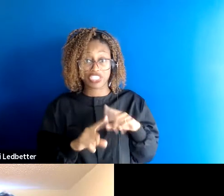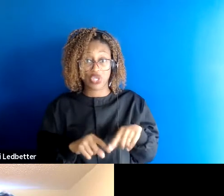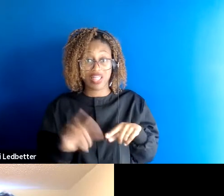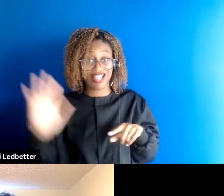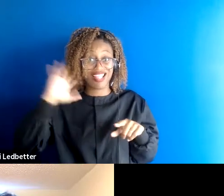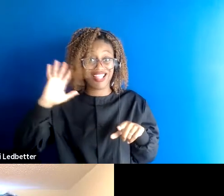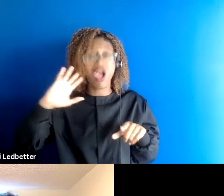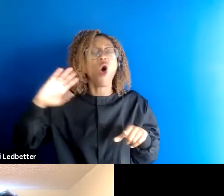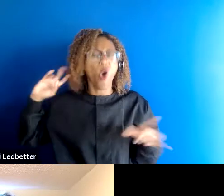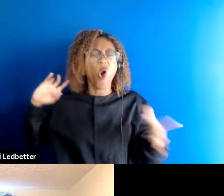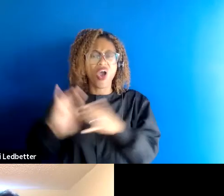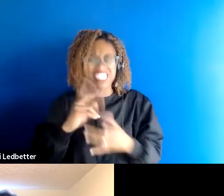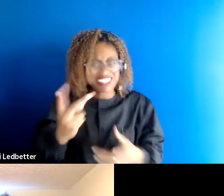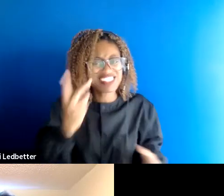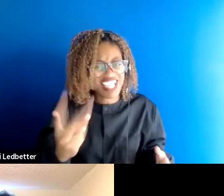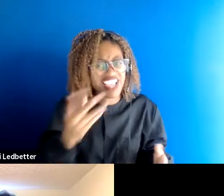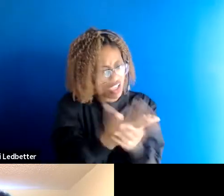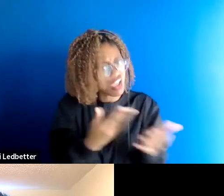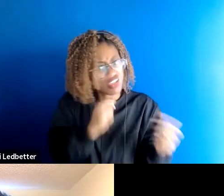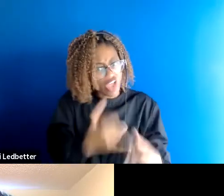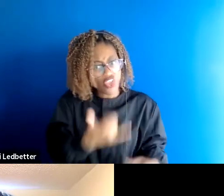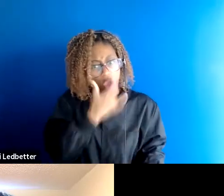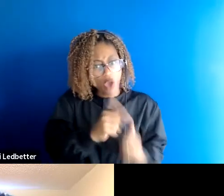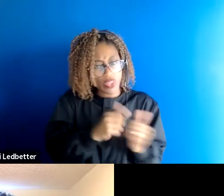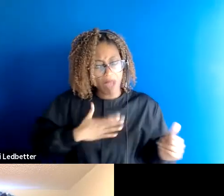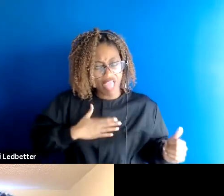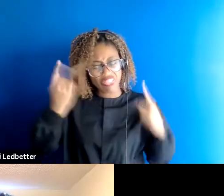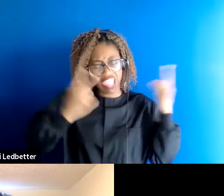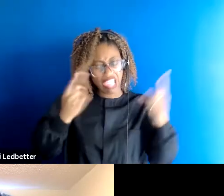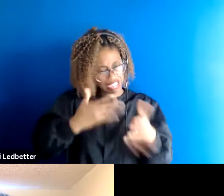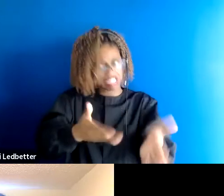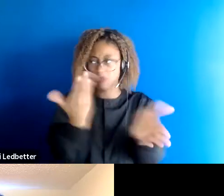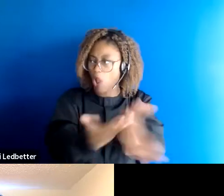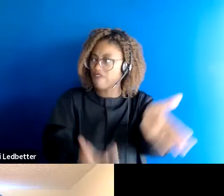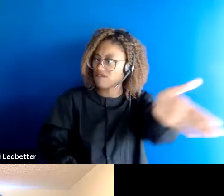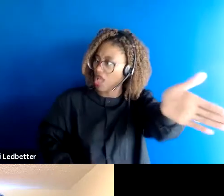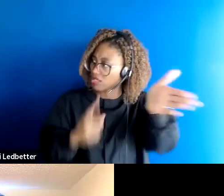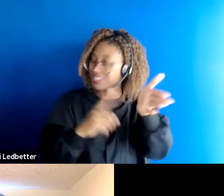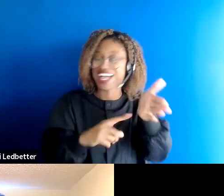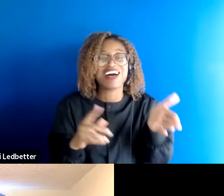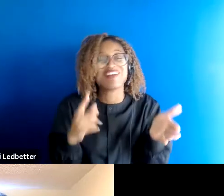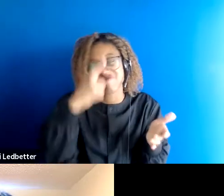used to think and not how we would like them to consider in moving forward.